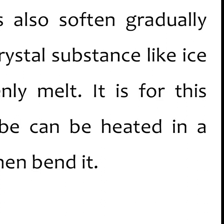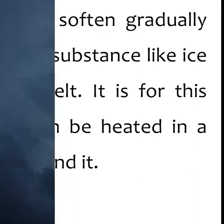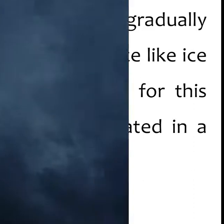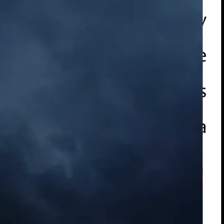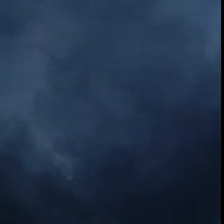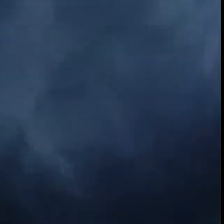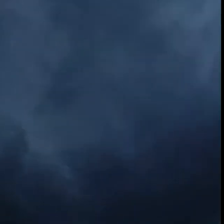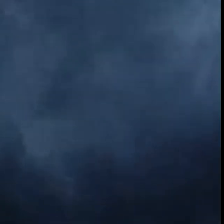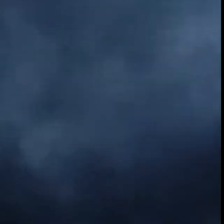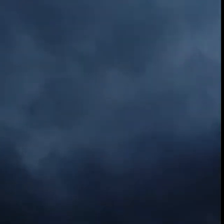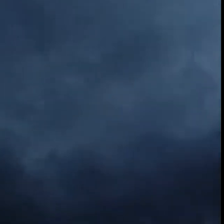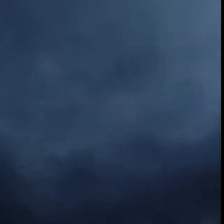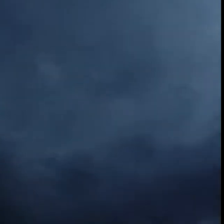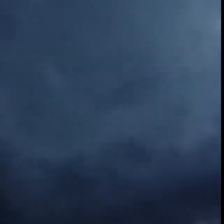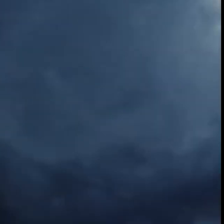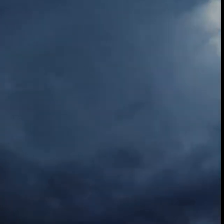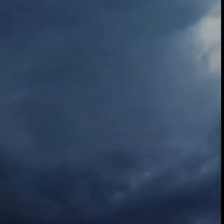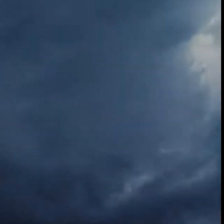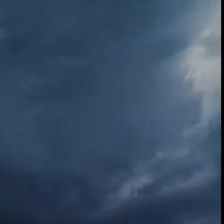be bent.